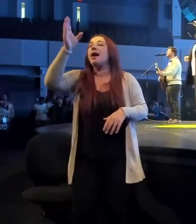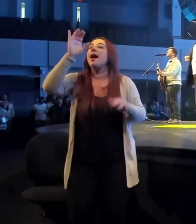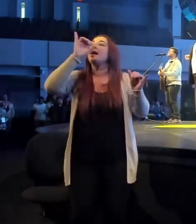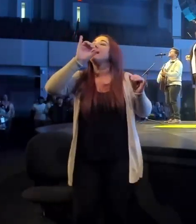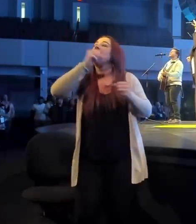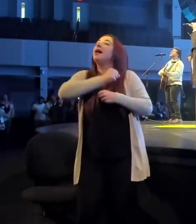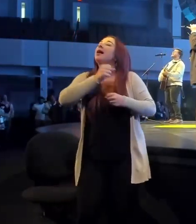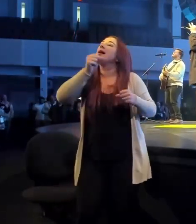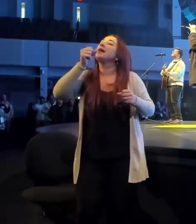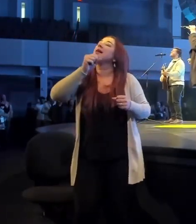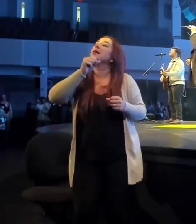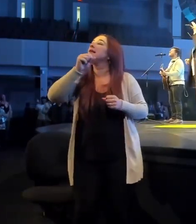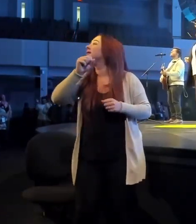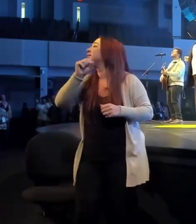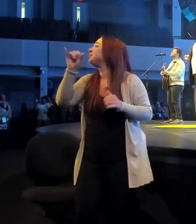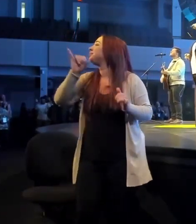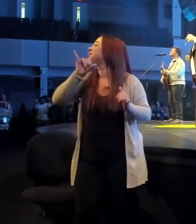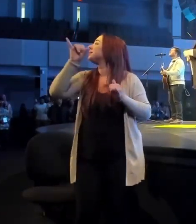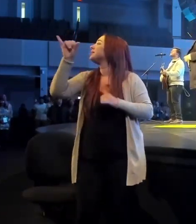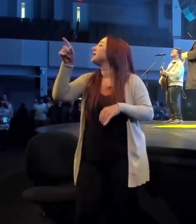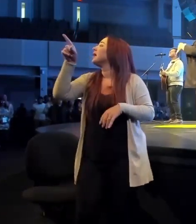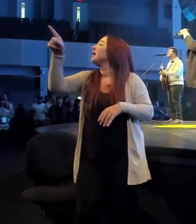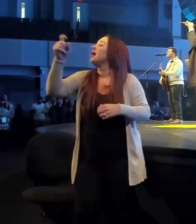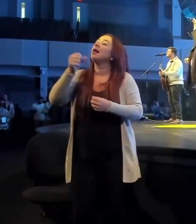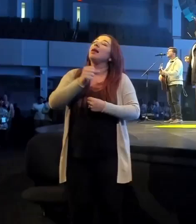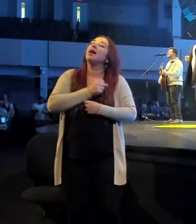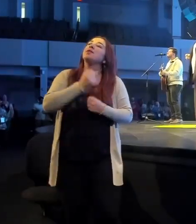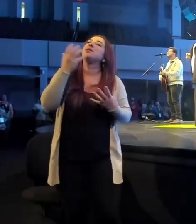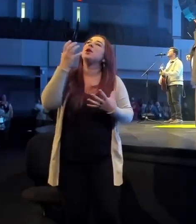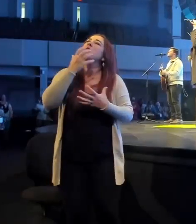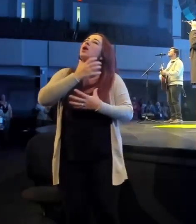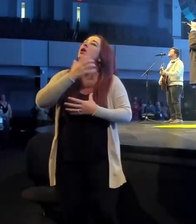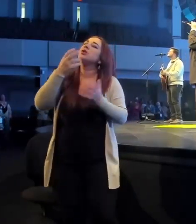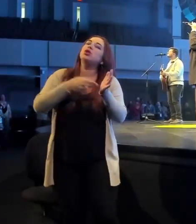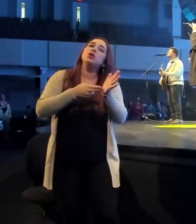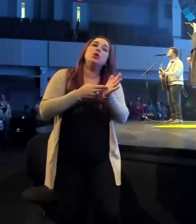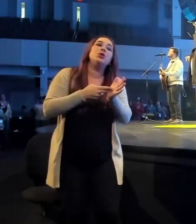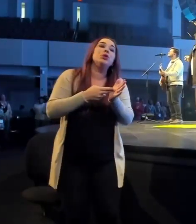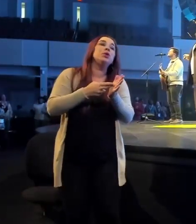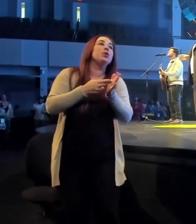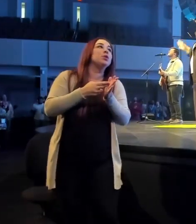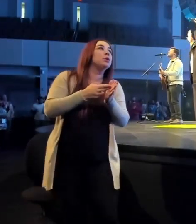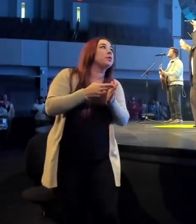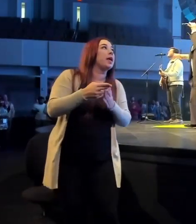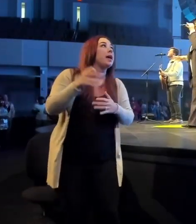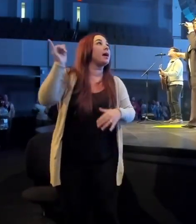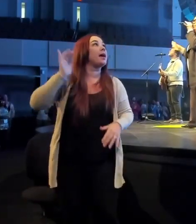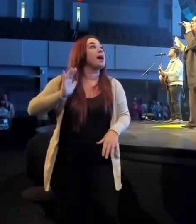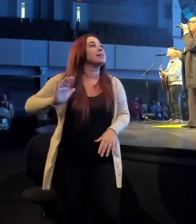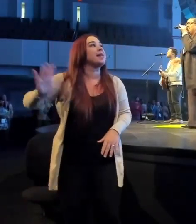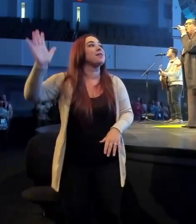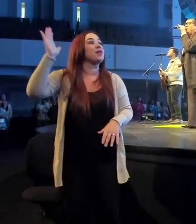a God like you, a love so true.